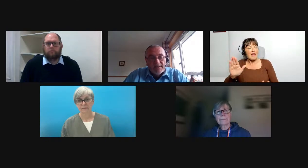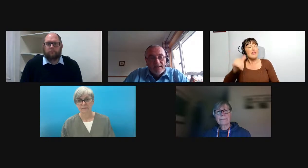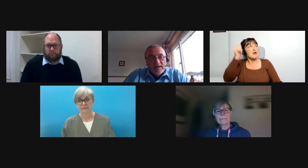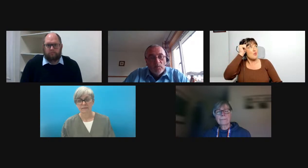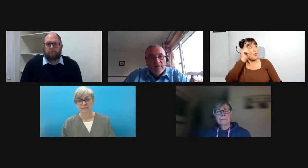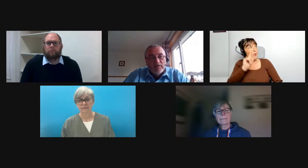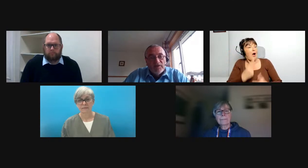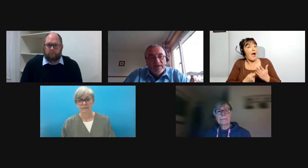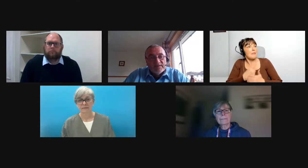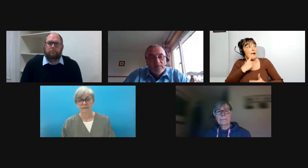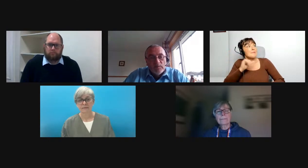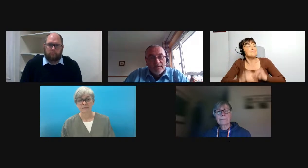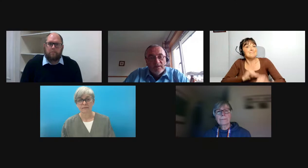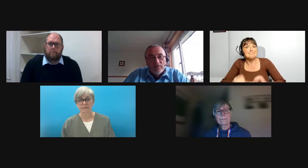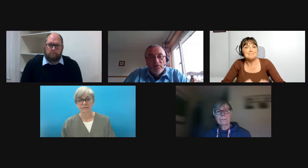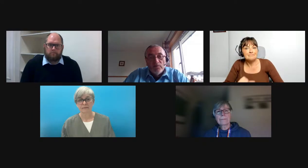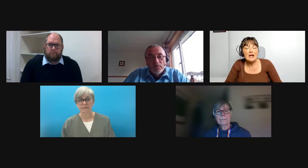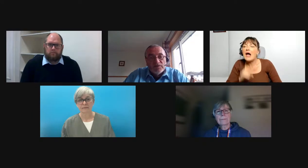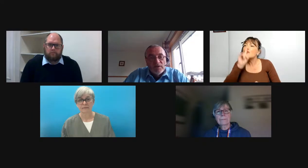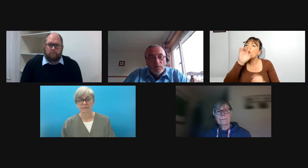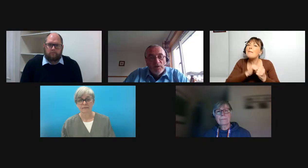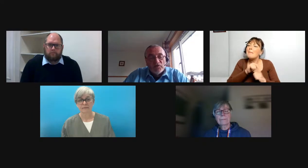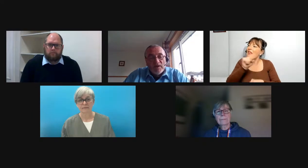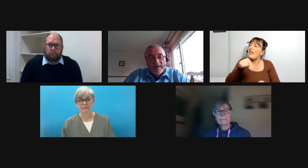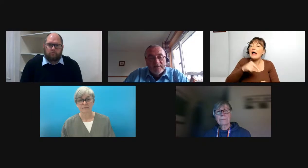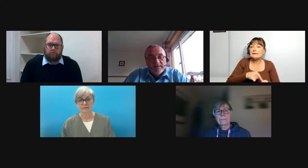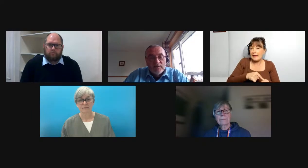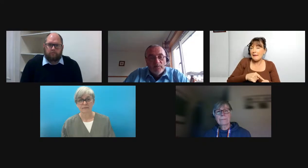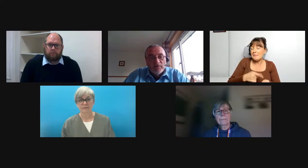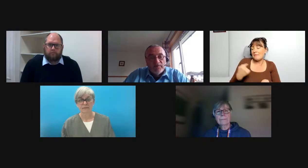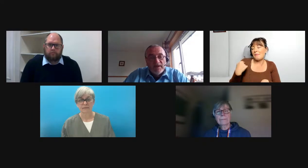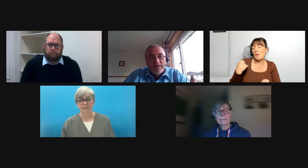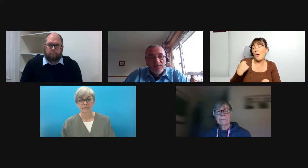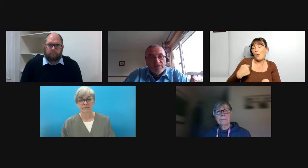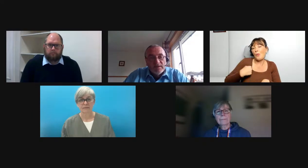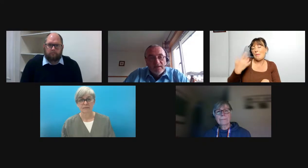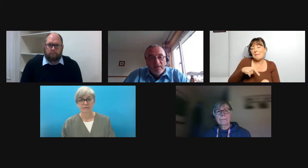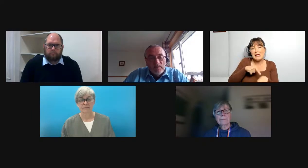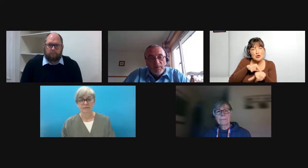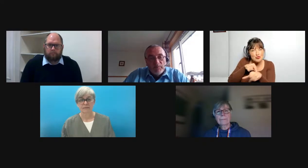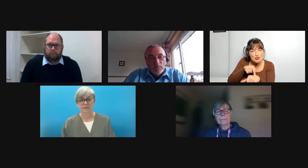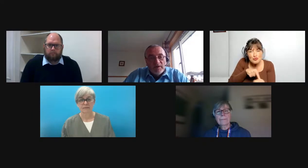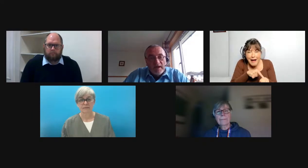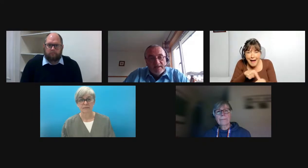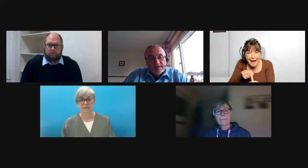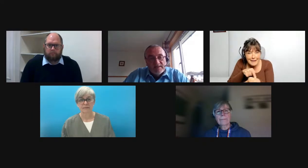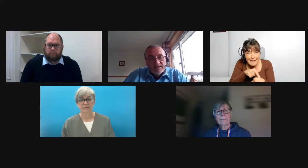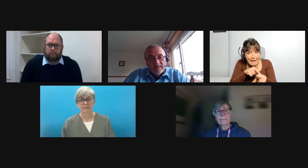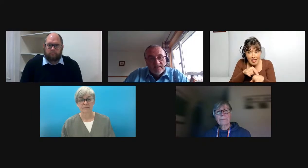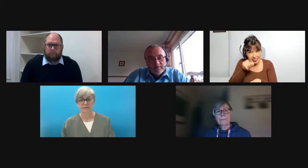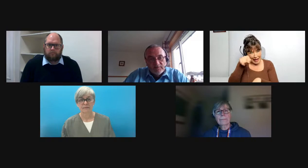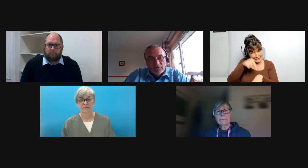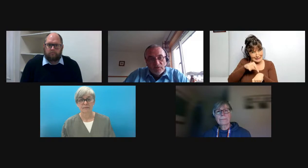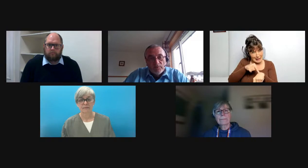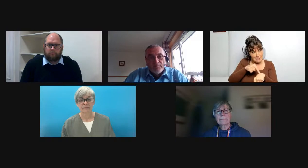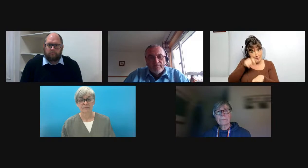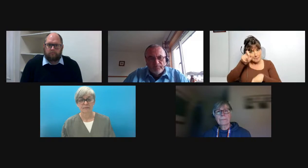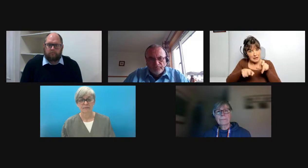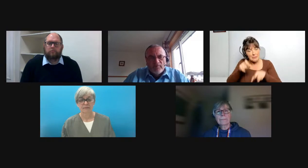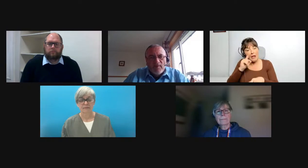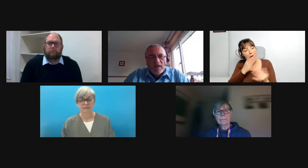could access it. And one of the things that we did do was we tracked the number of times that people were accessing it.